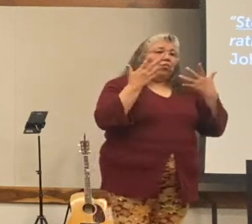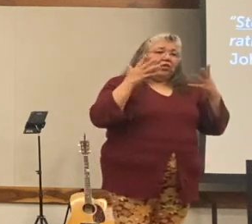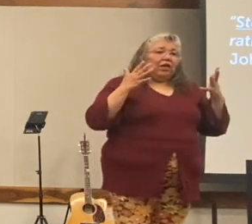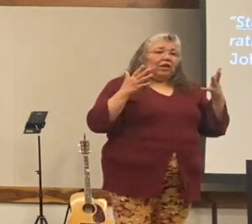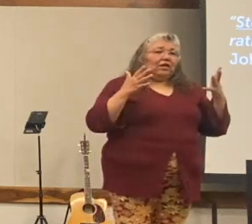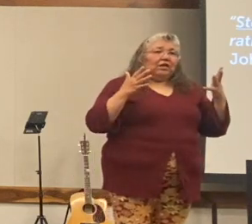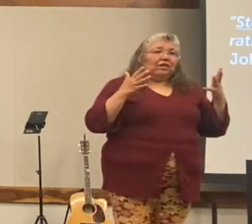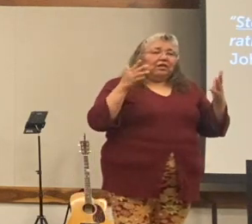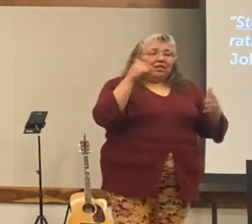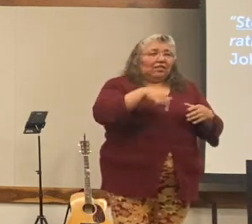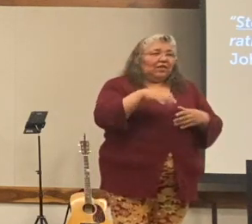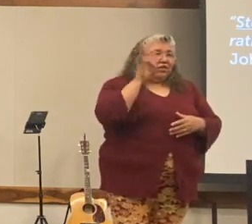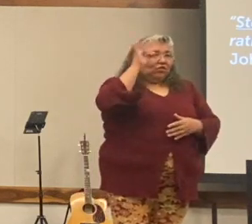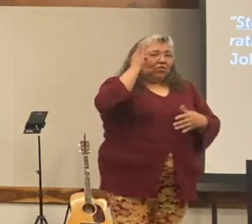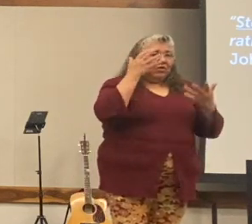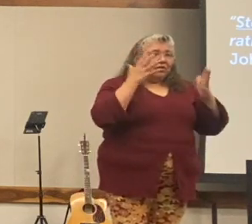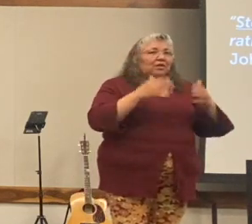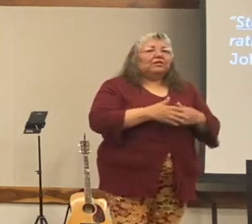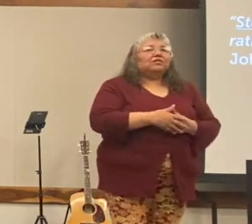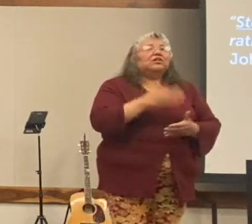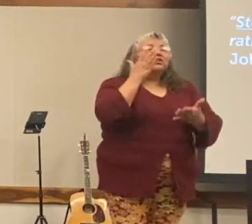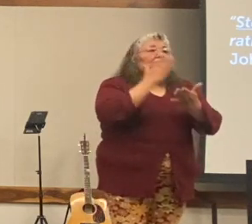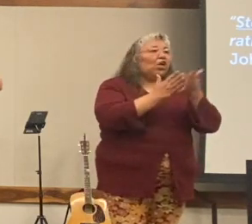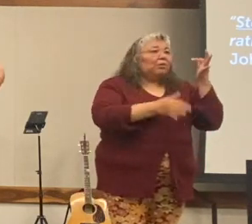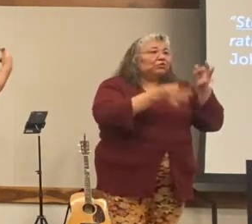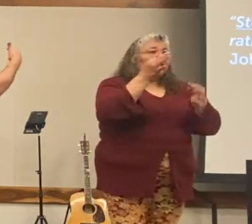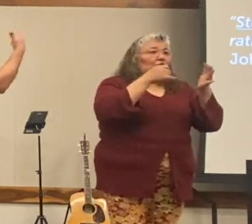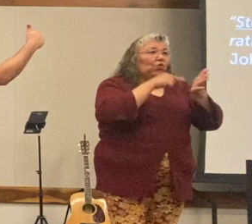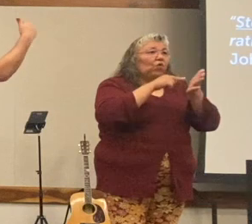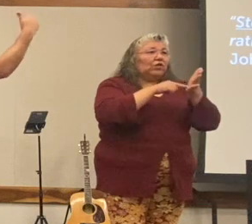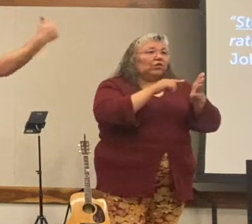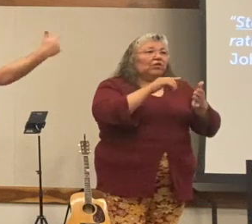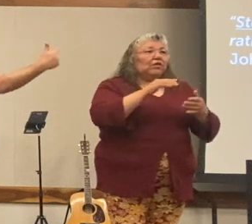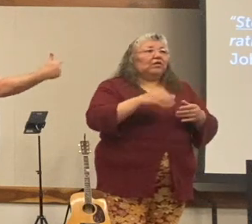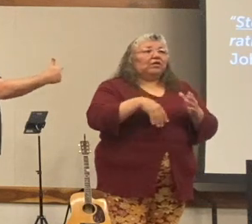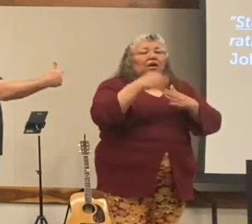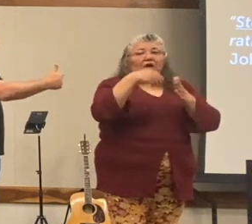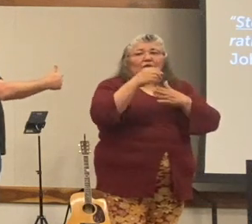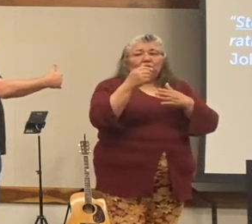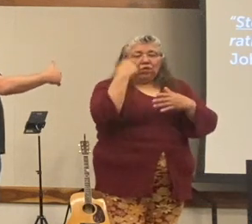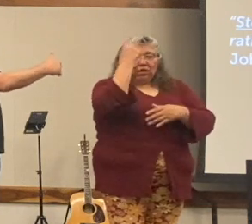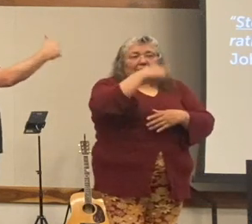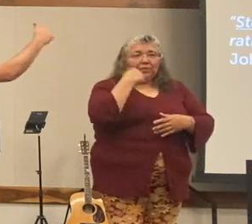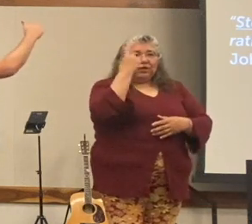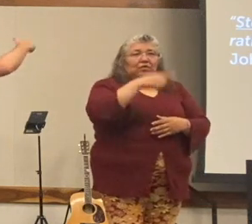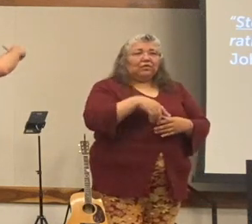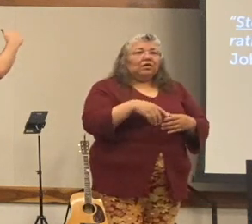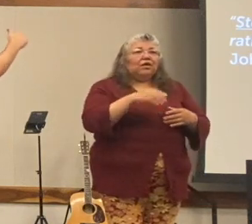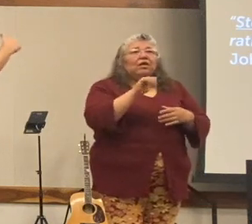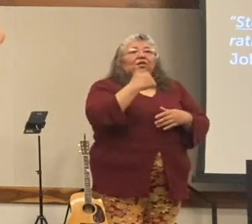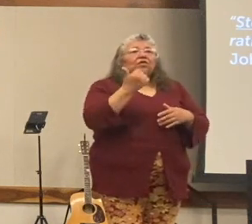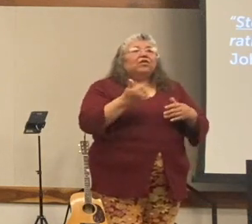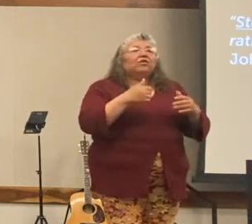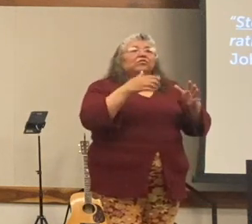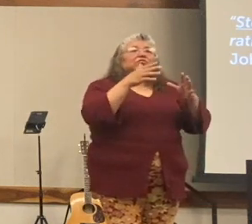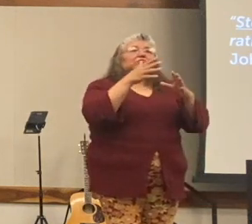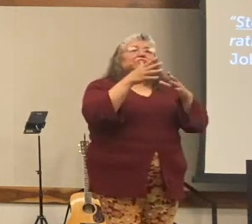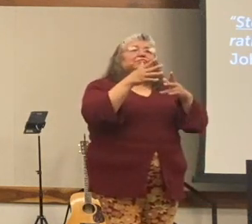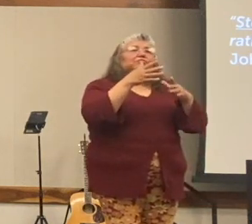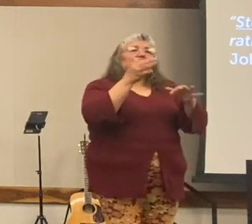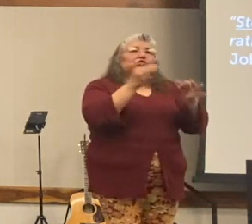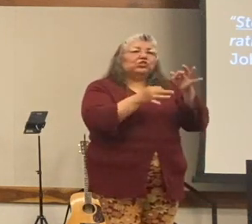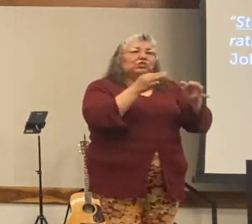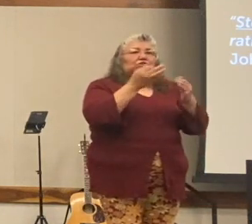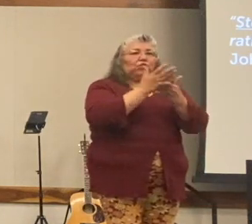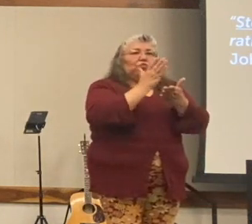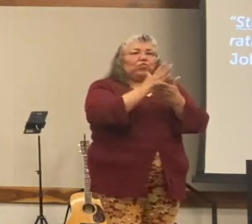over, okay? Stop judging according to outward appearances. Rather, judge according to righteous